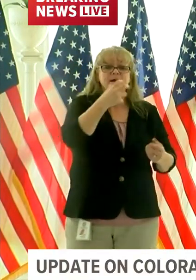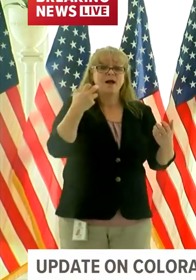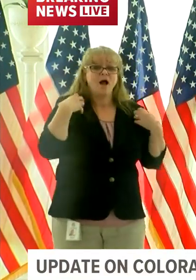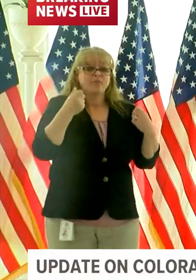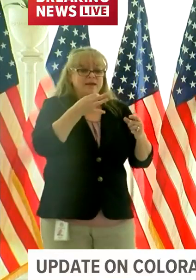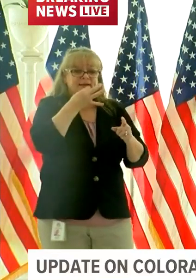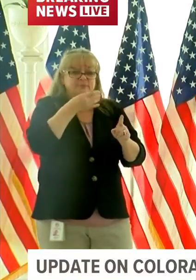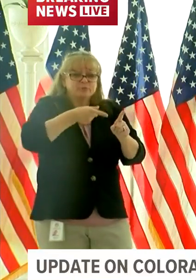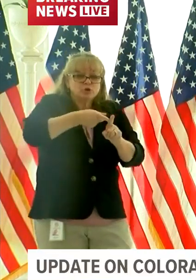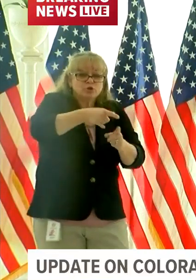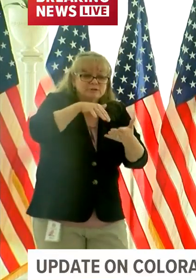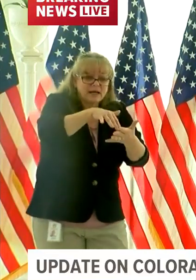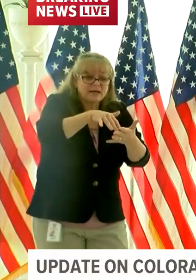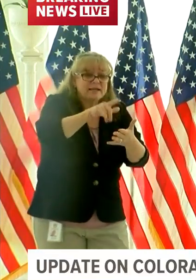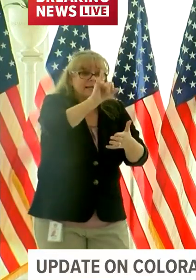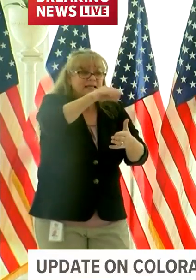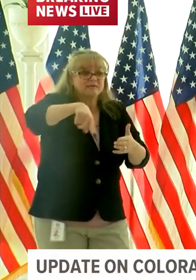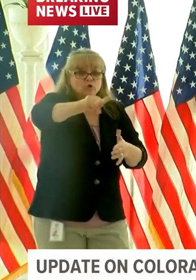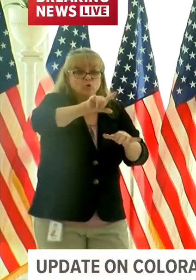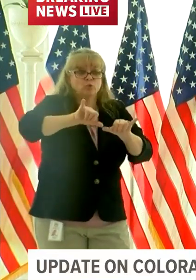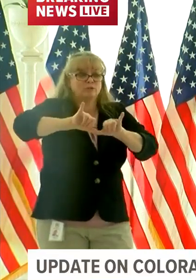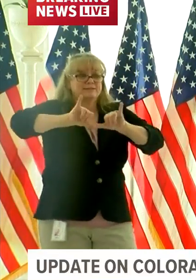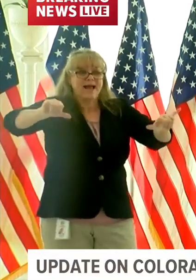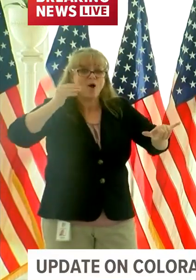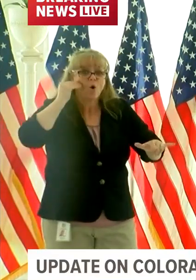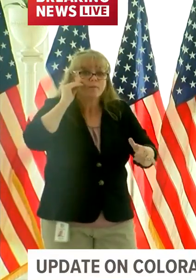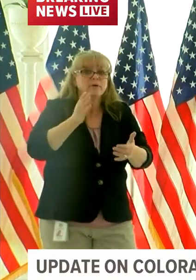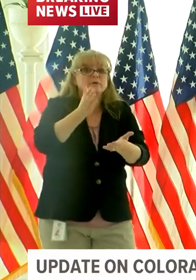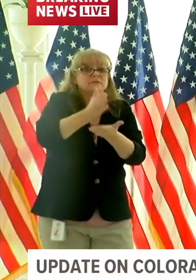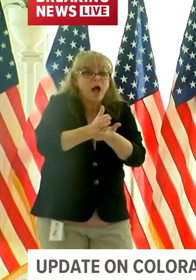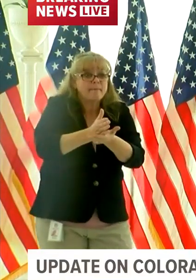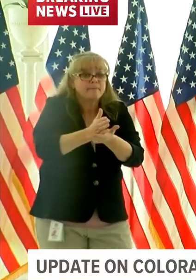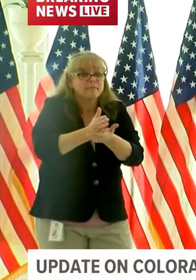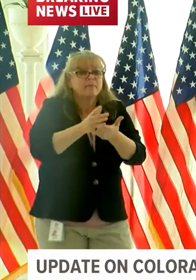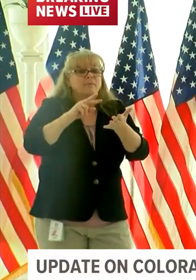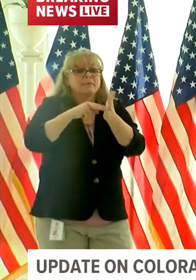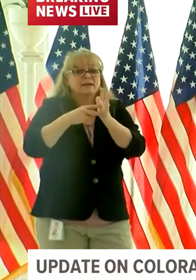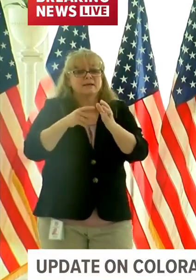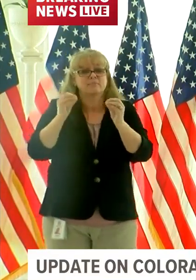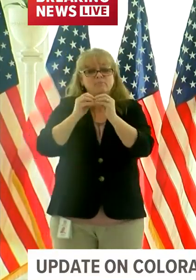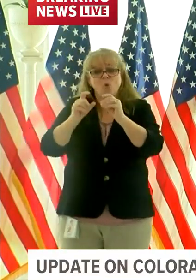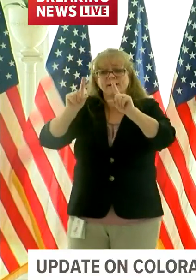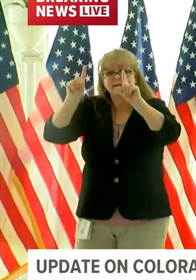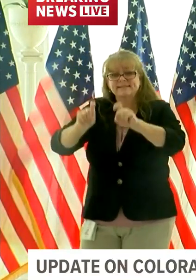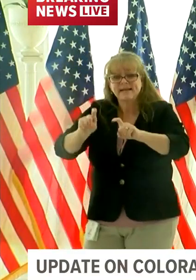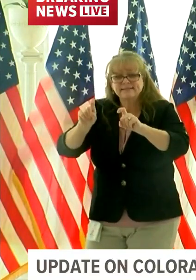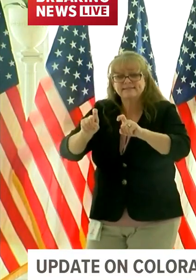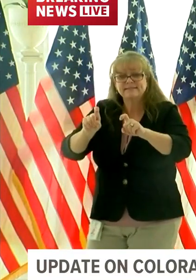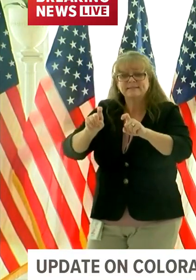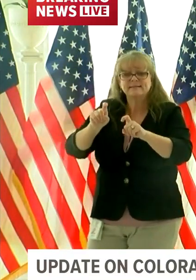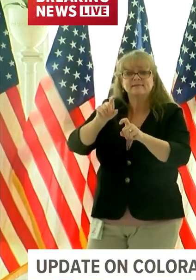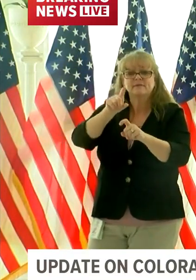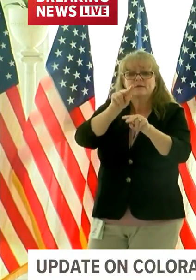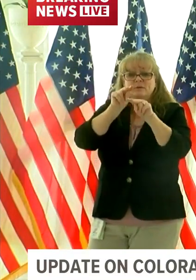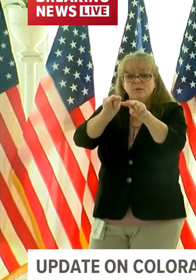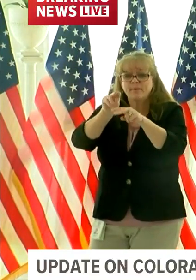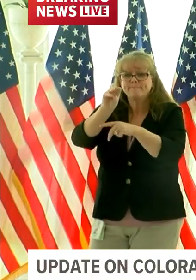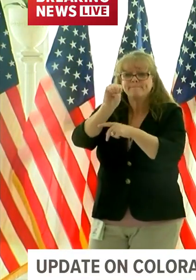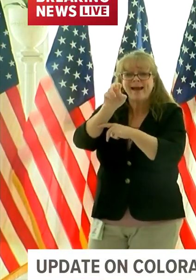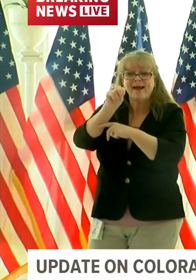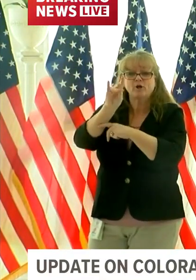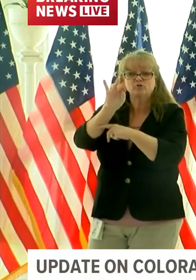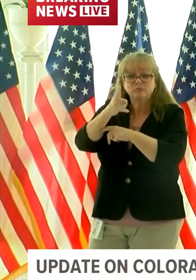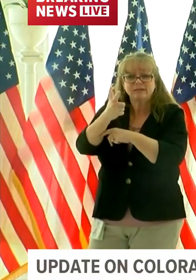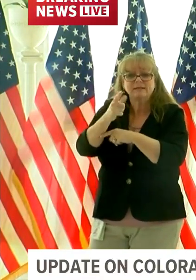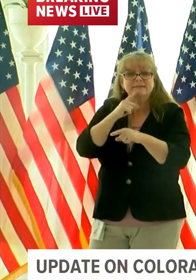as your stay-at-home order, we need to have adequate testing and monitoring put in place. Do you expect that to be the case by April 26th? And